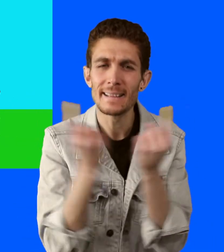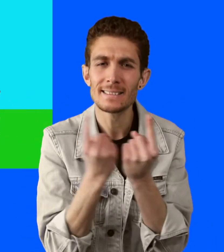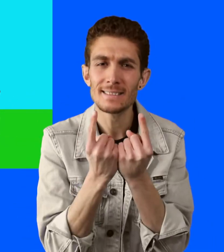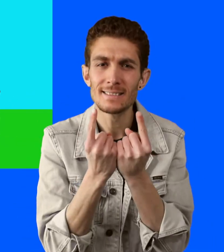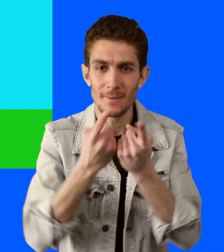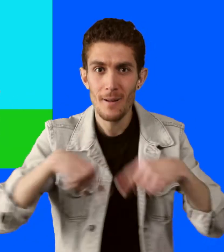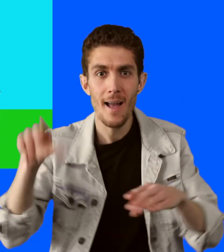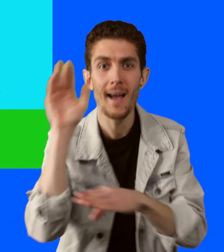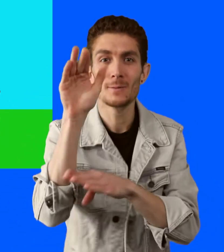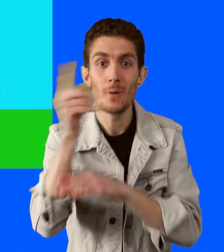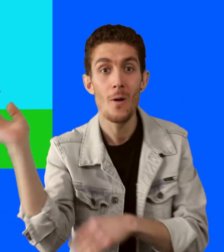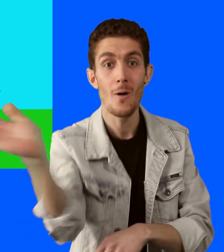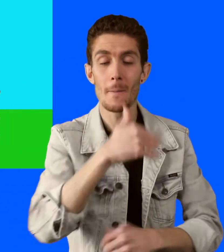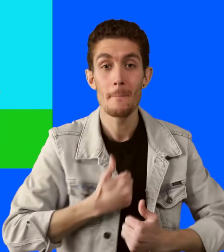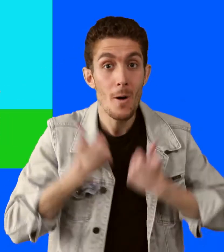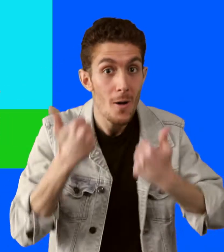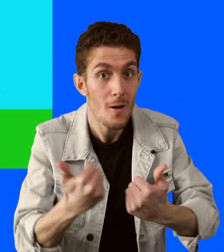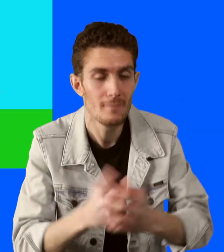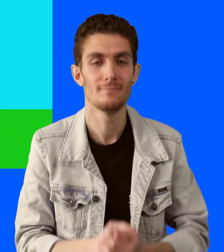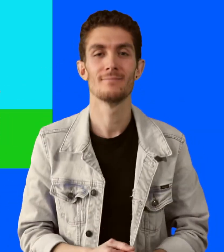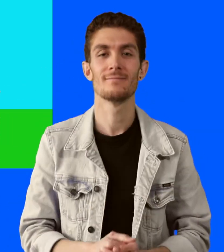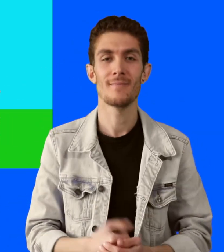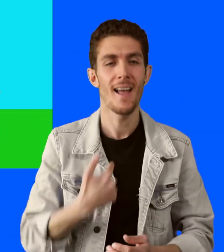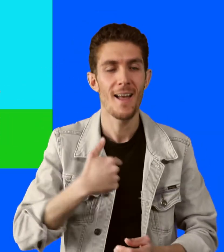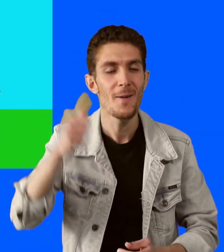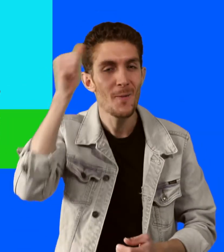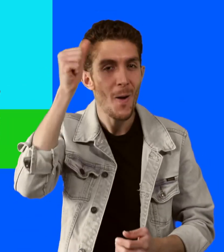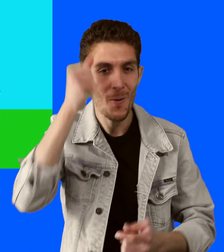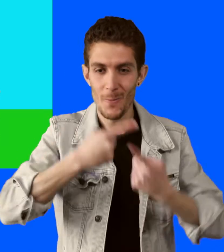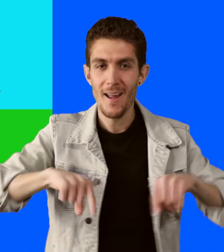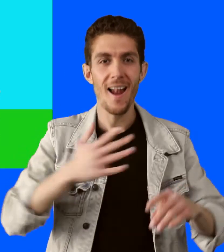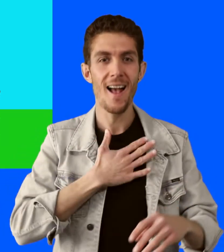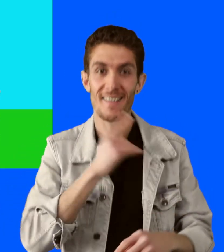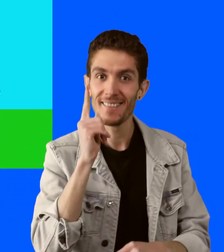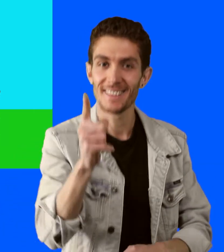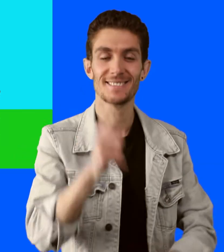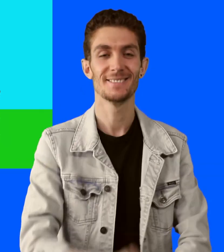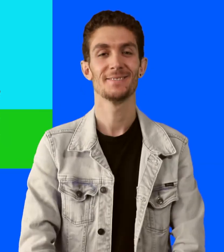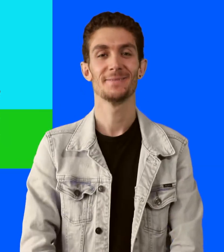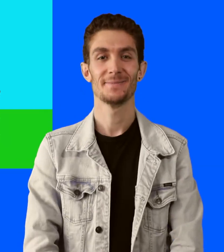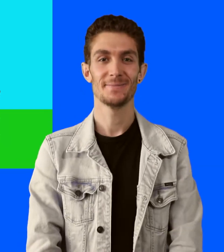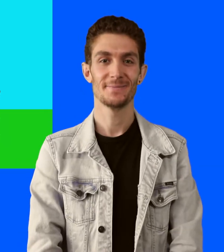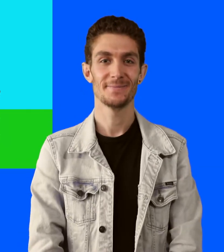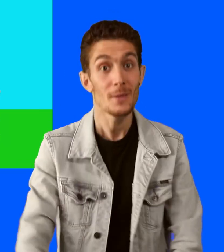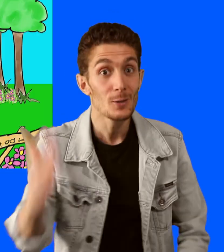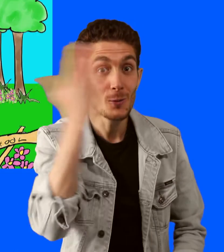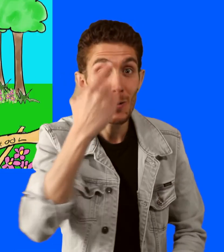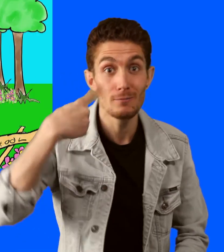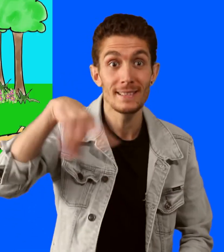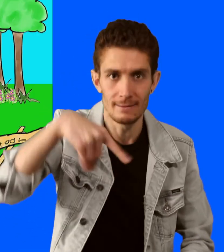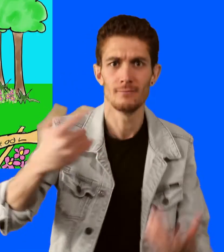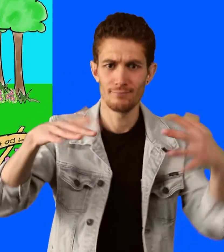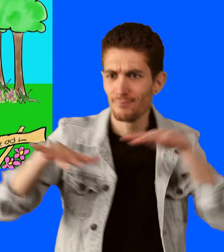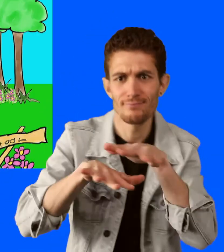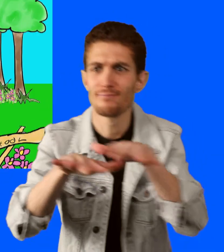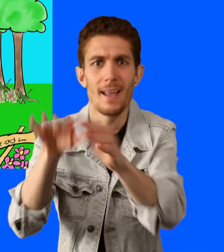be outside all morning said hattie hedgehog and i know we all like that the school